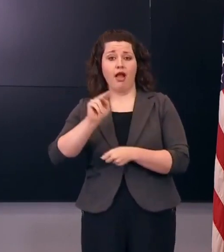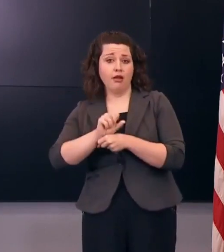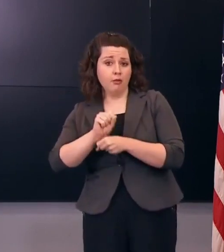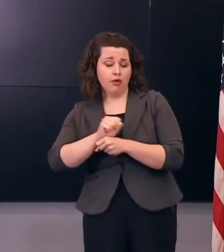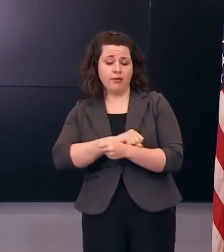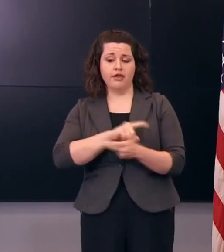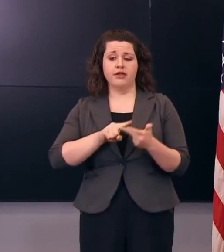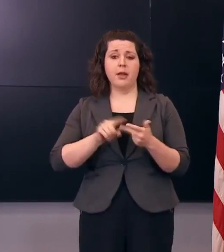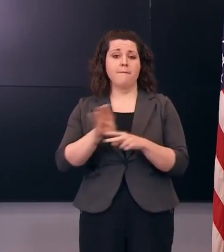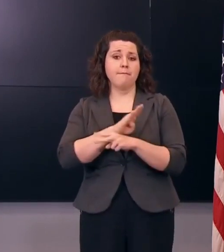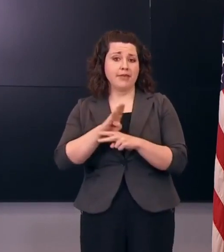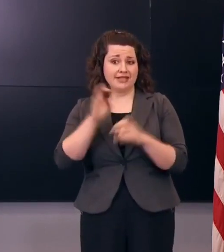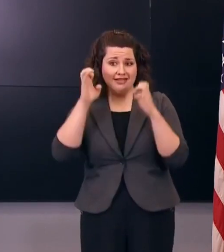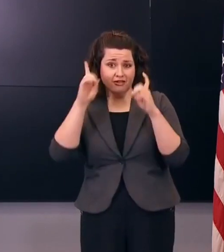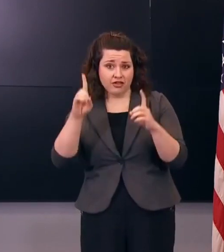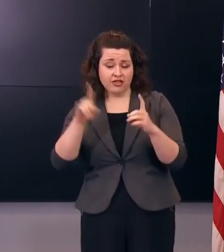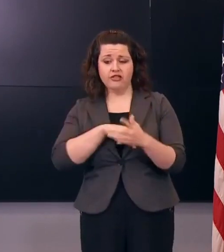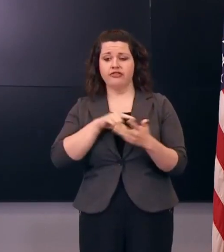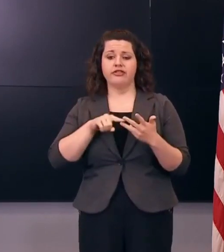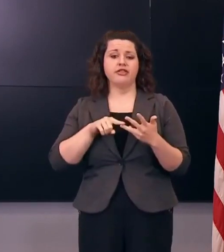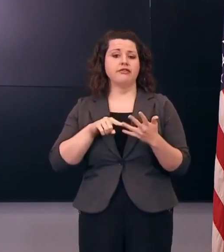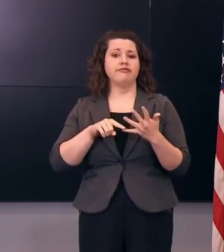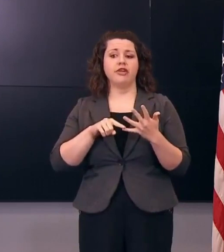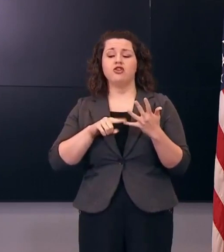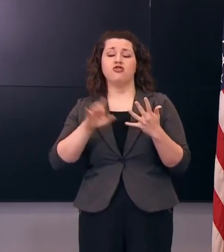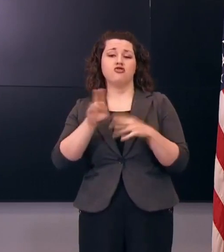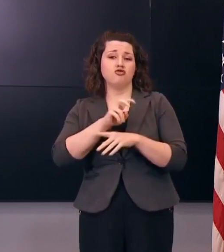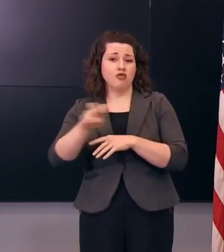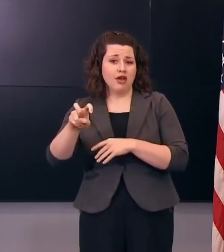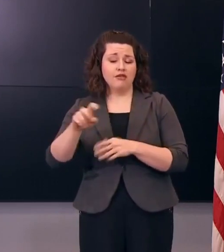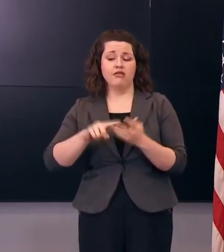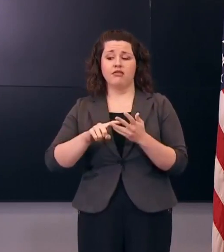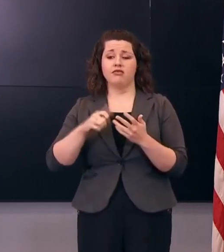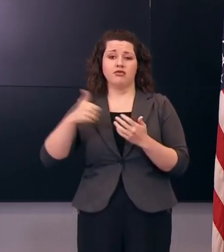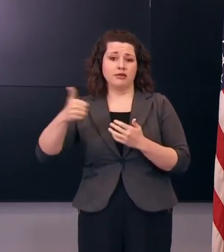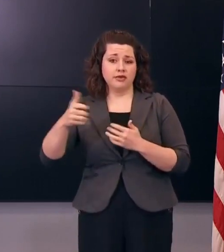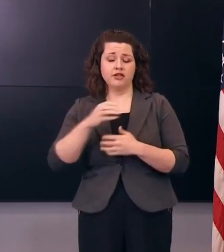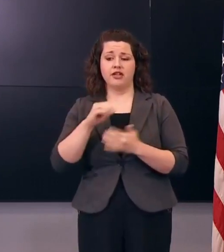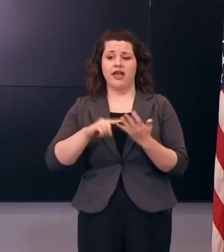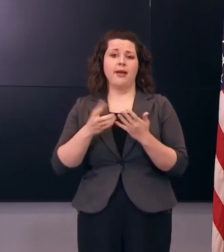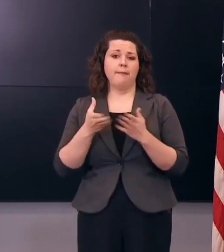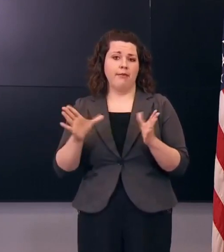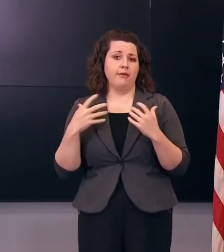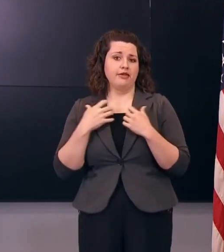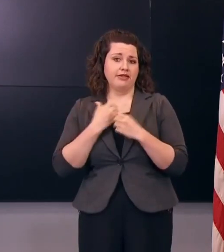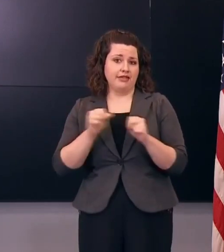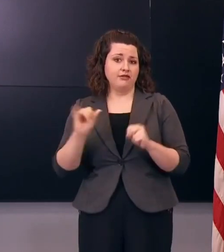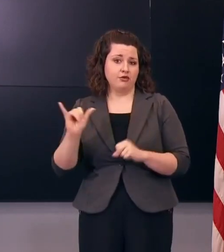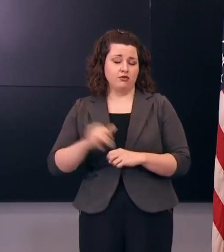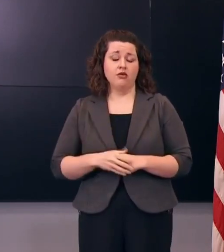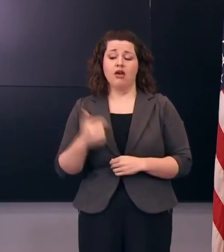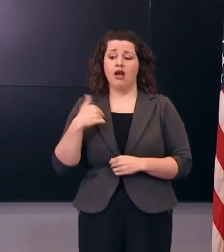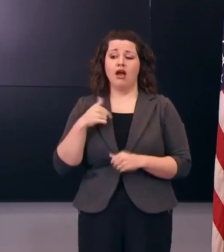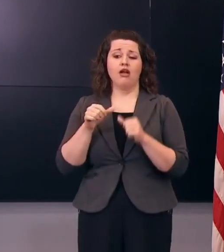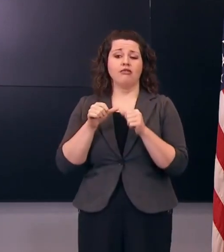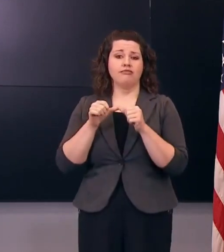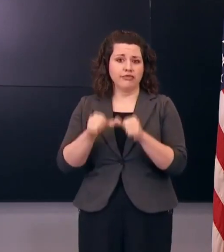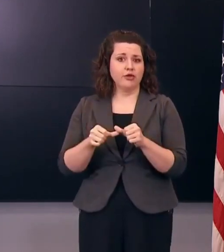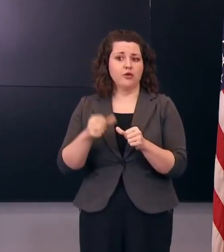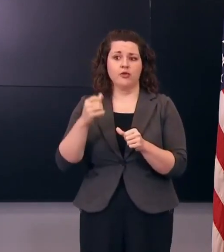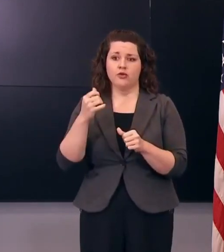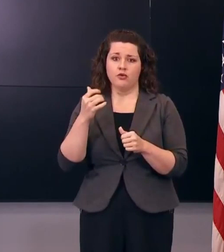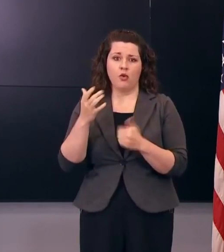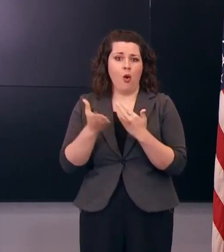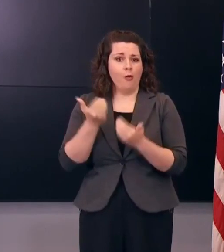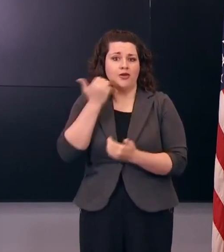unemployment, business, education, travel and transportation, as well as public safety. I will also continue to hold press conferences